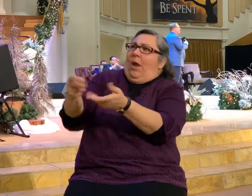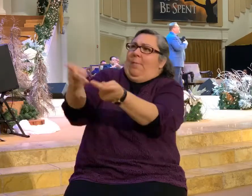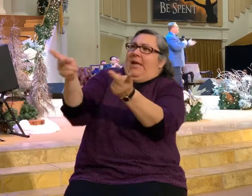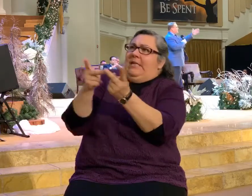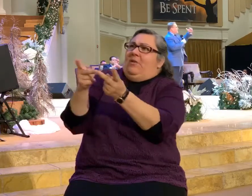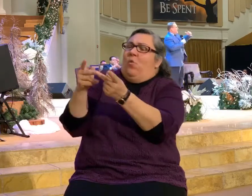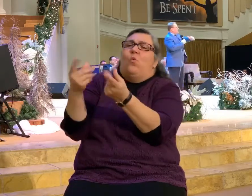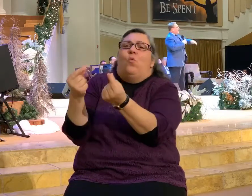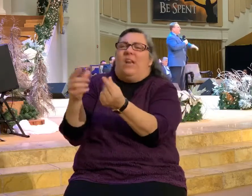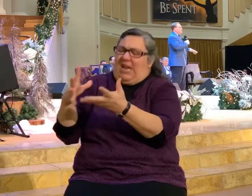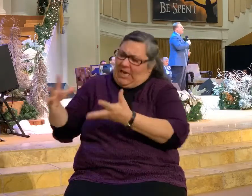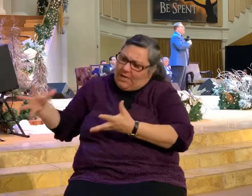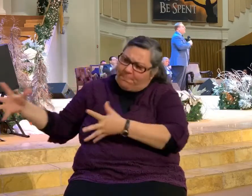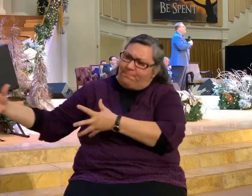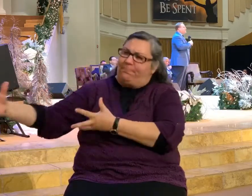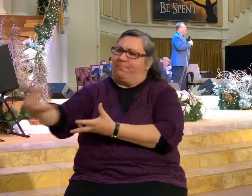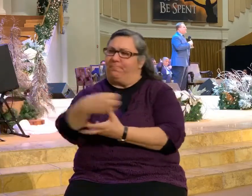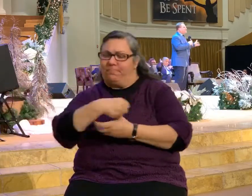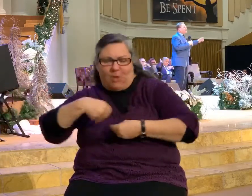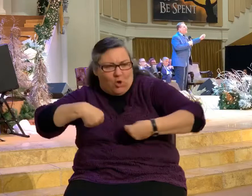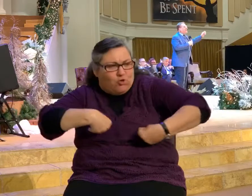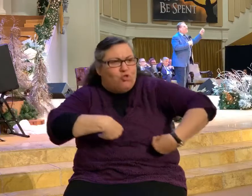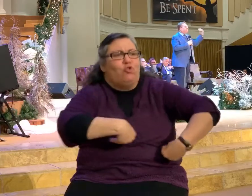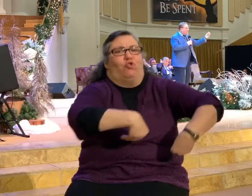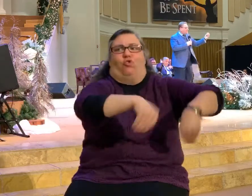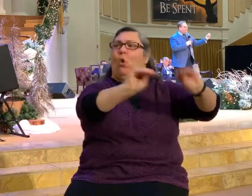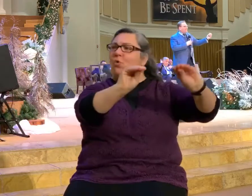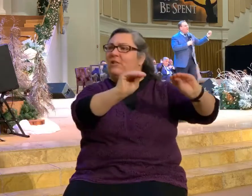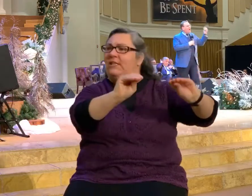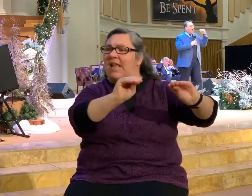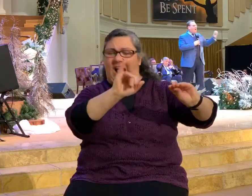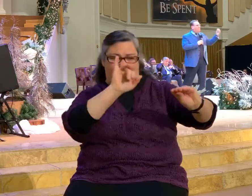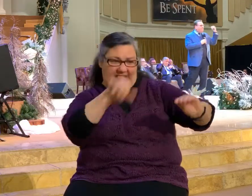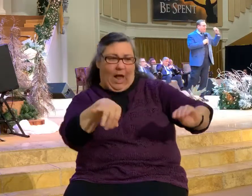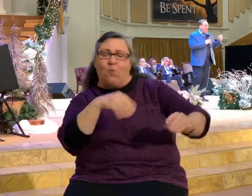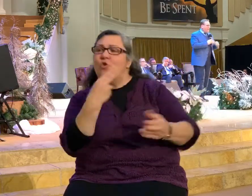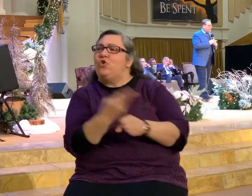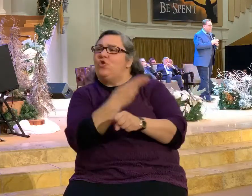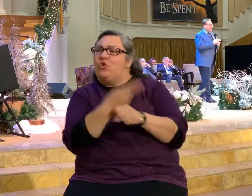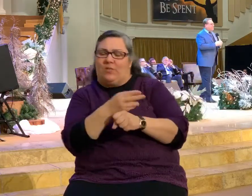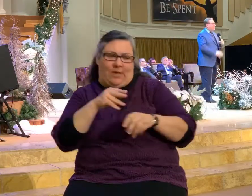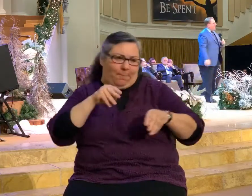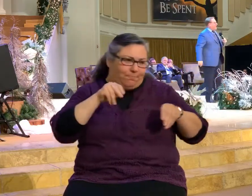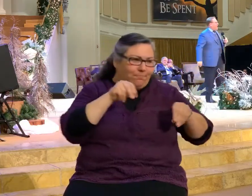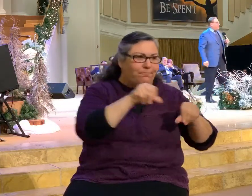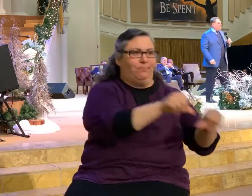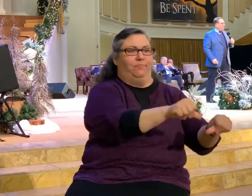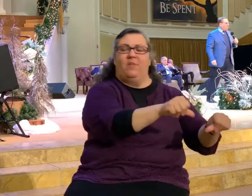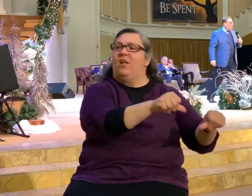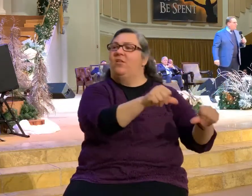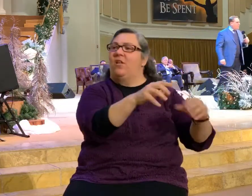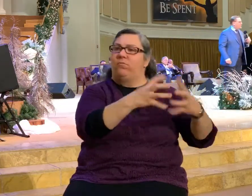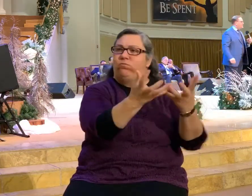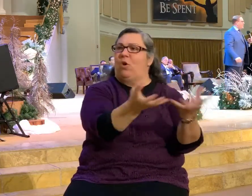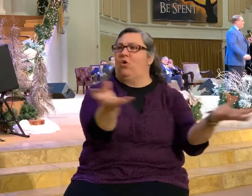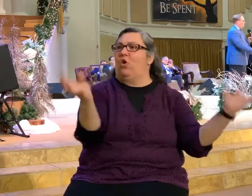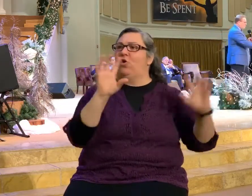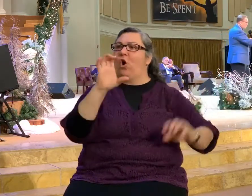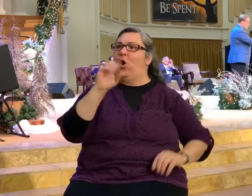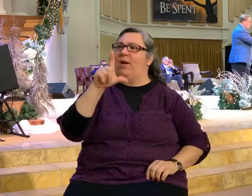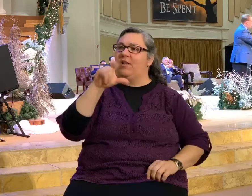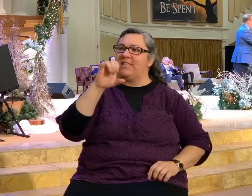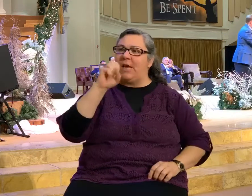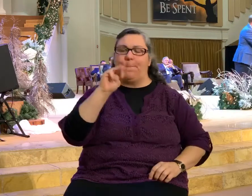and given and made to be the very funding of the Colosseum. And that was one of the reasons that